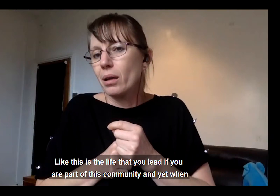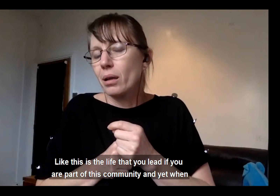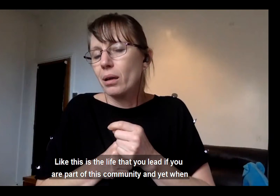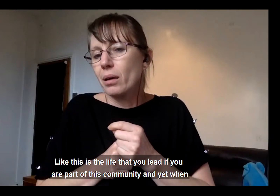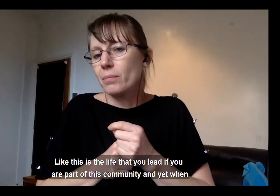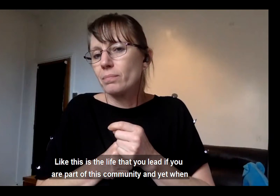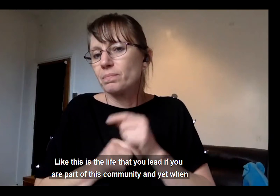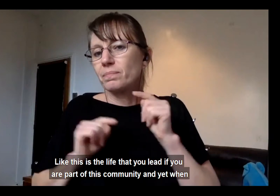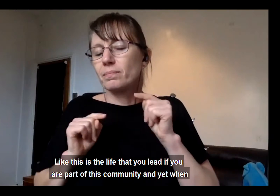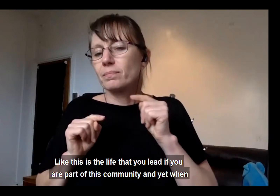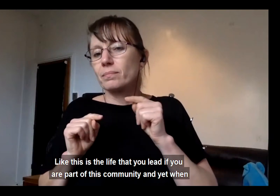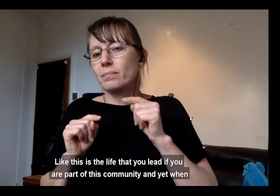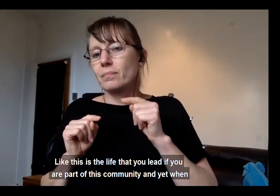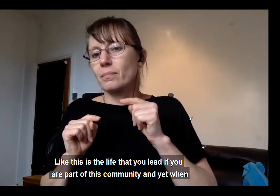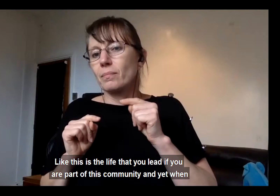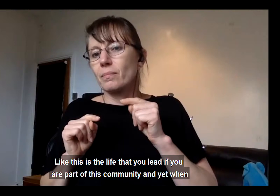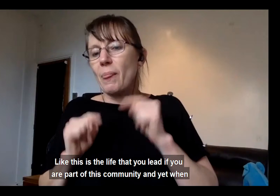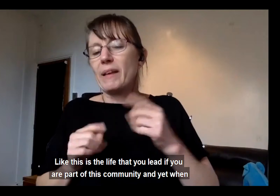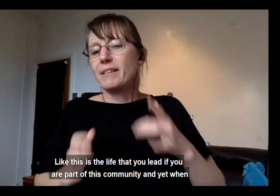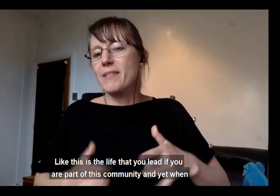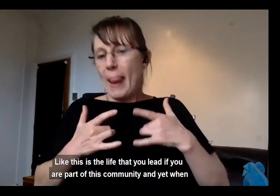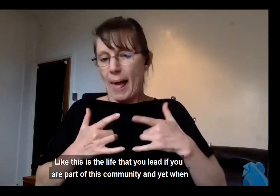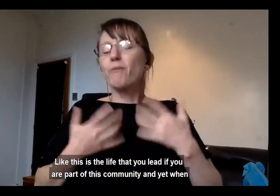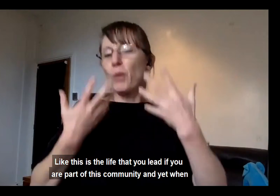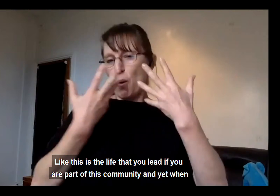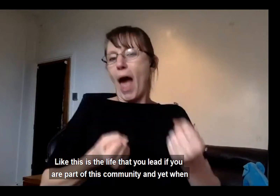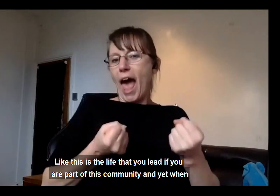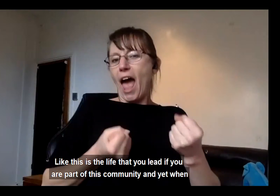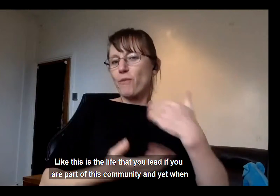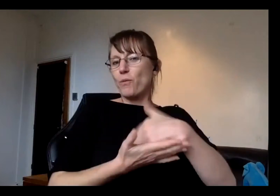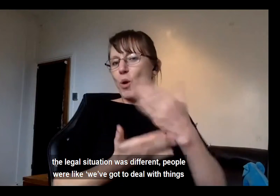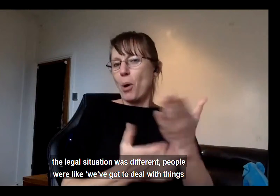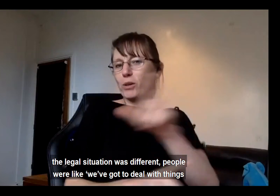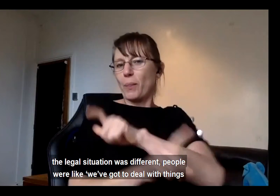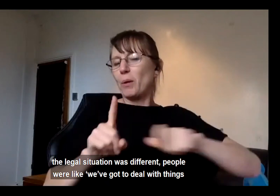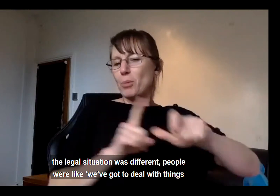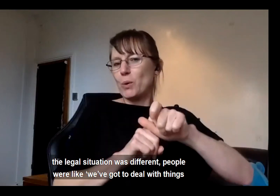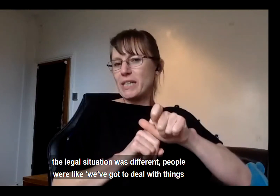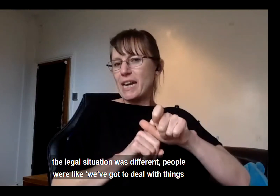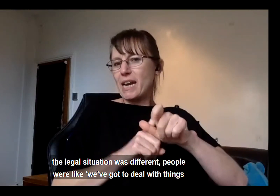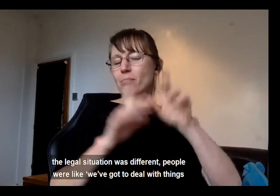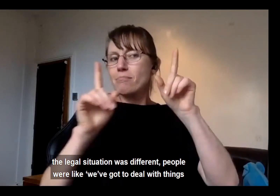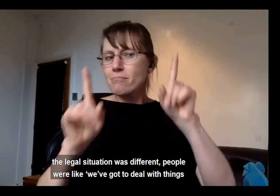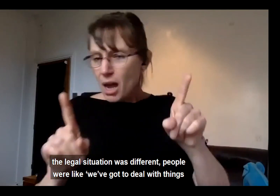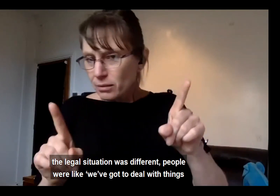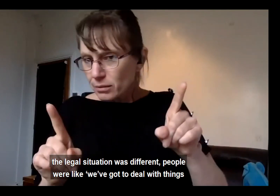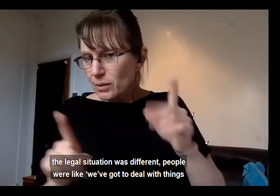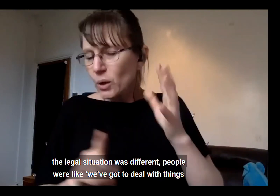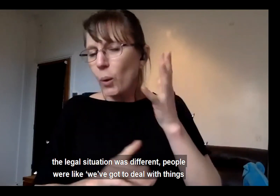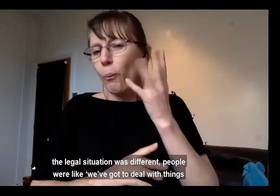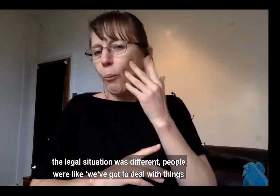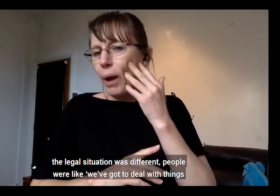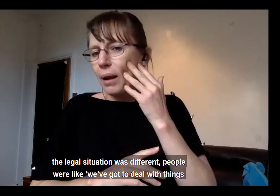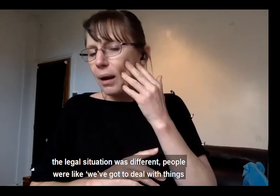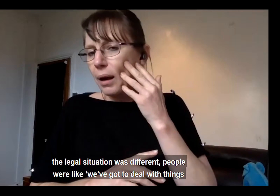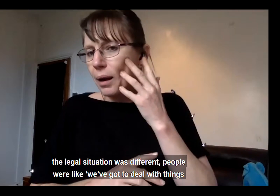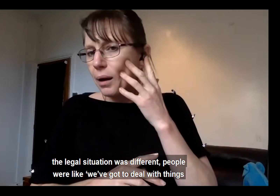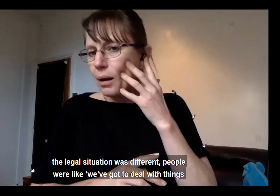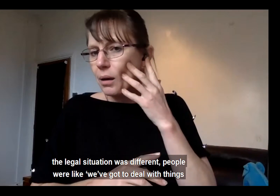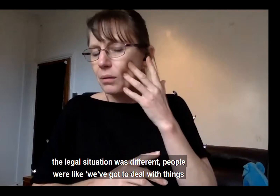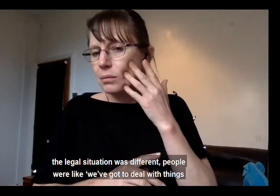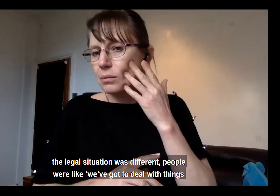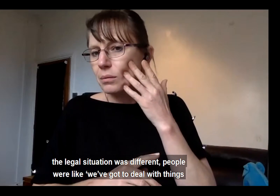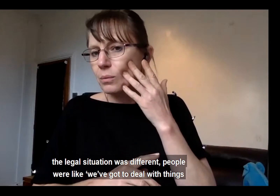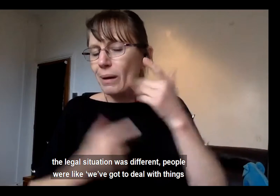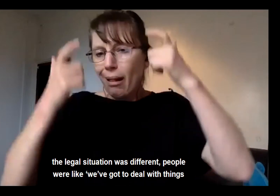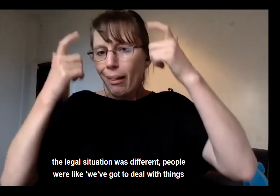This is the life that you lead if you are part of this community. And yet, when it wasn't, when the